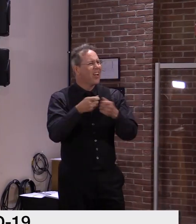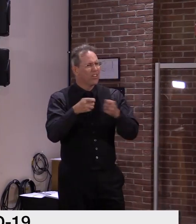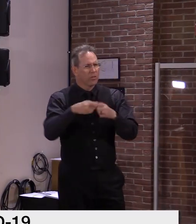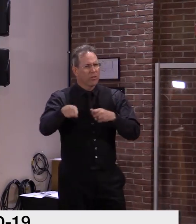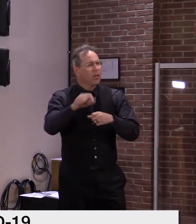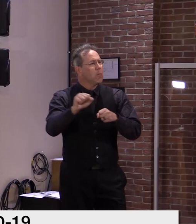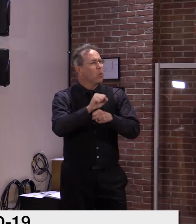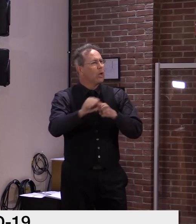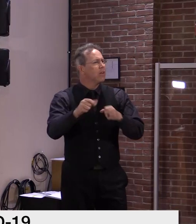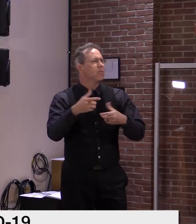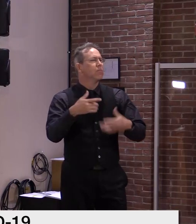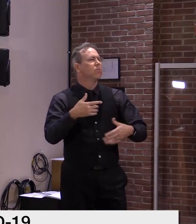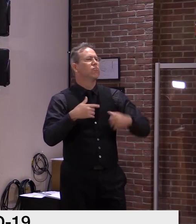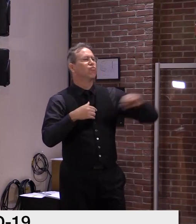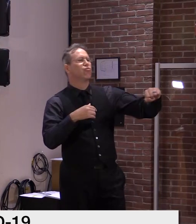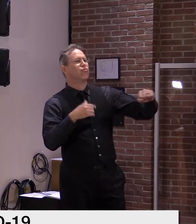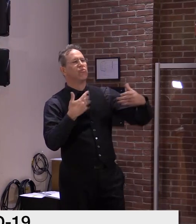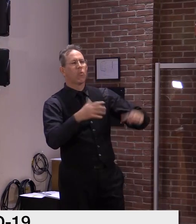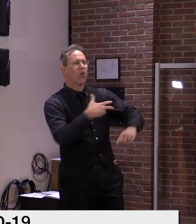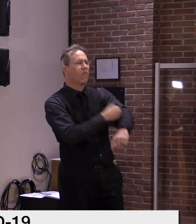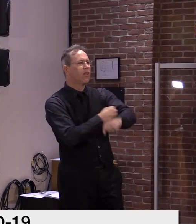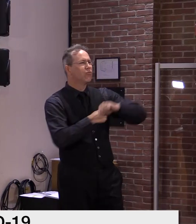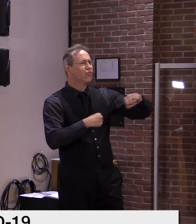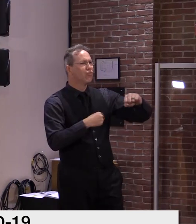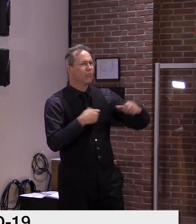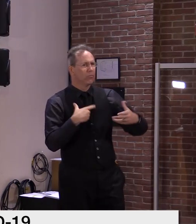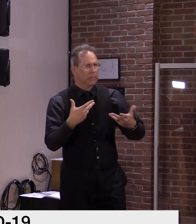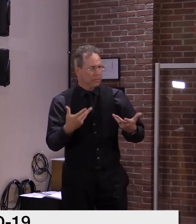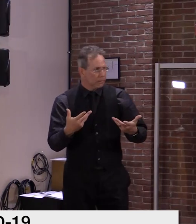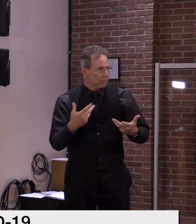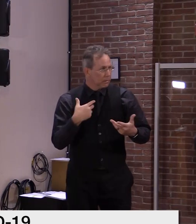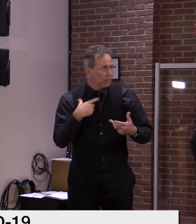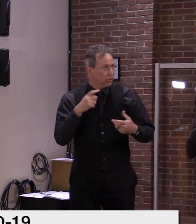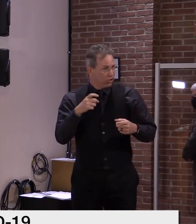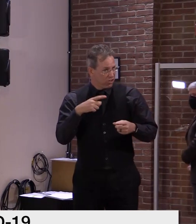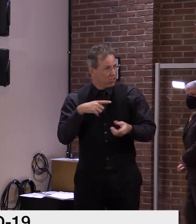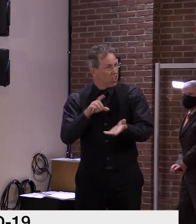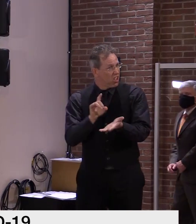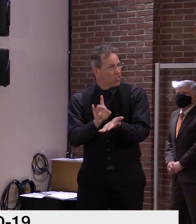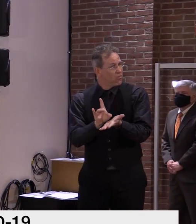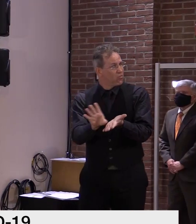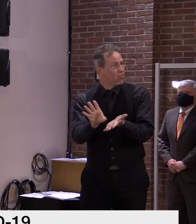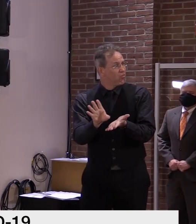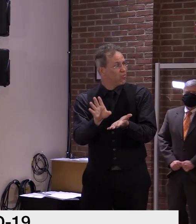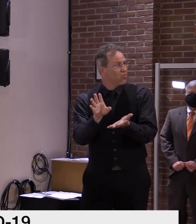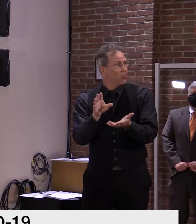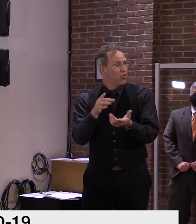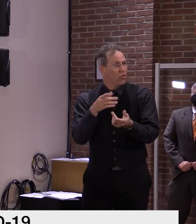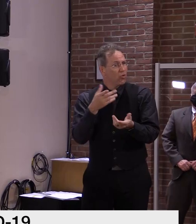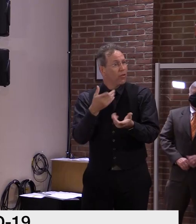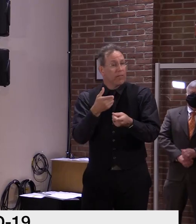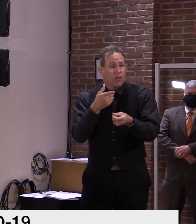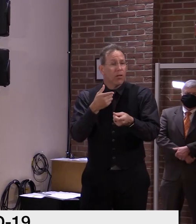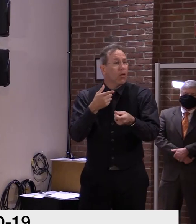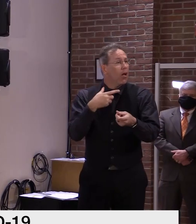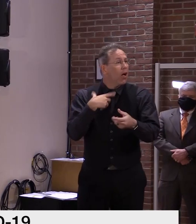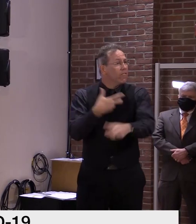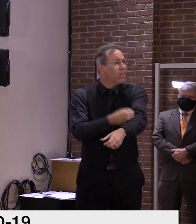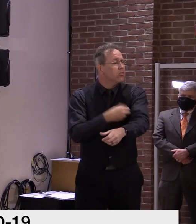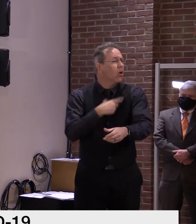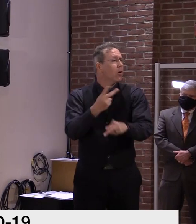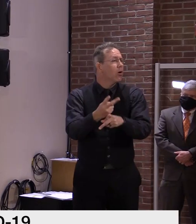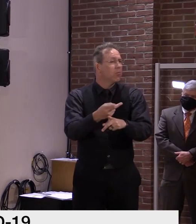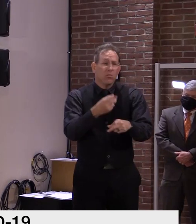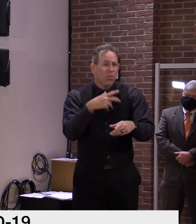go if they won't show proof of vaccination. But if that is the case, do those people get to get on unemployment